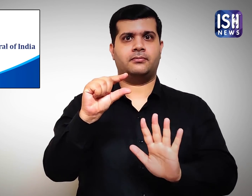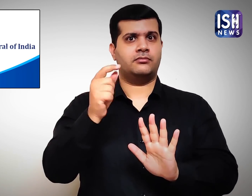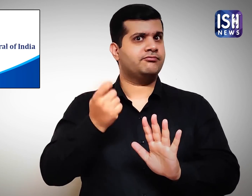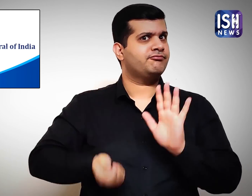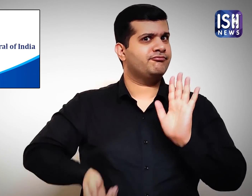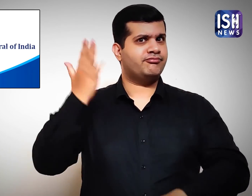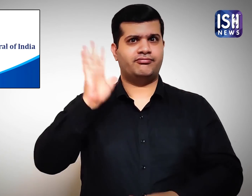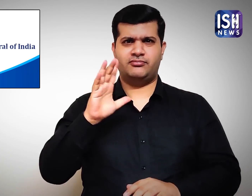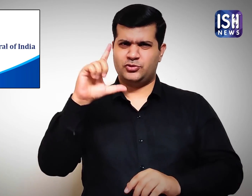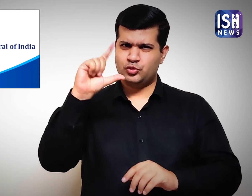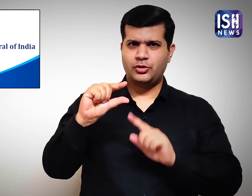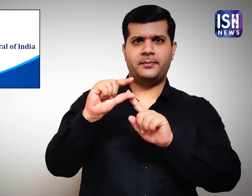COVID-19.